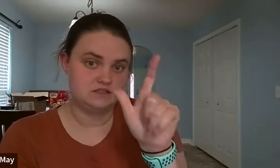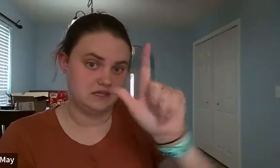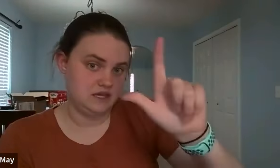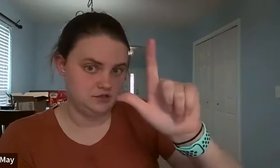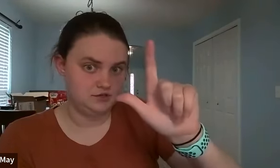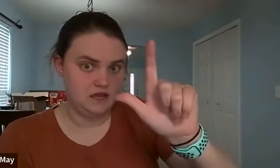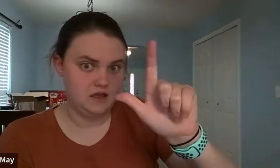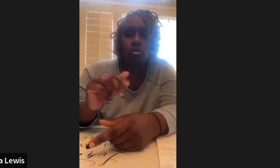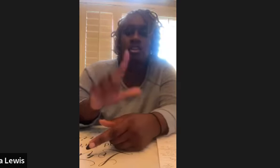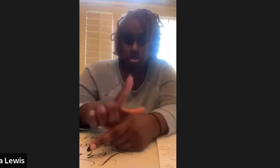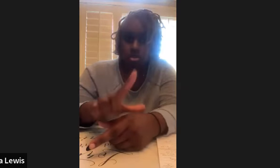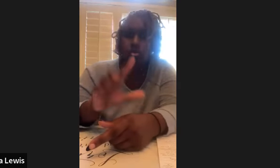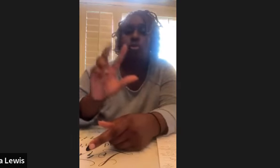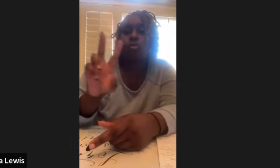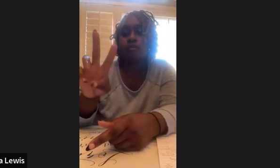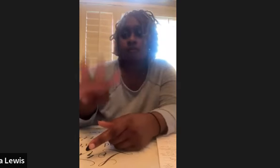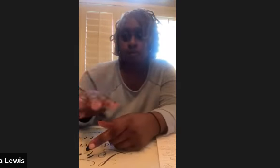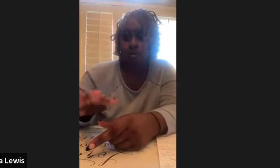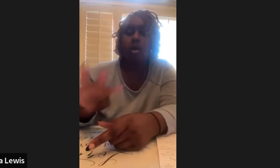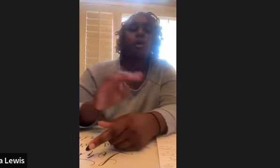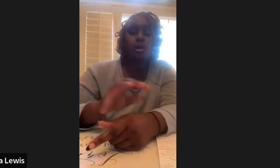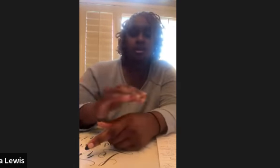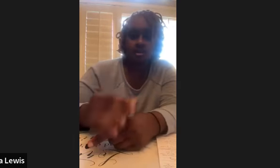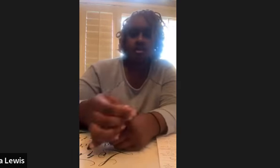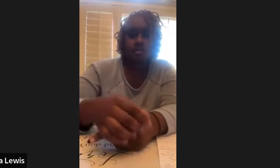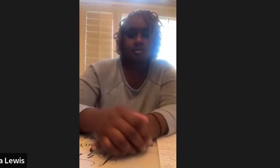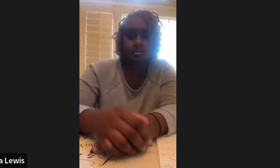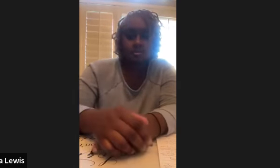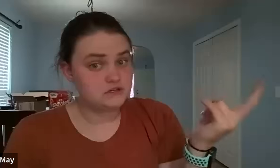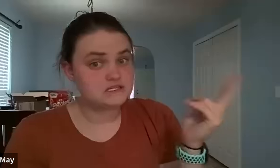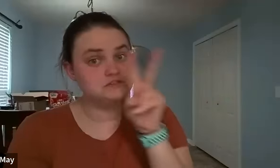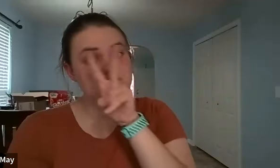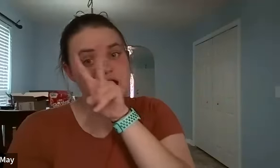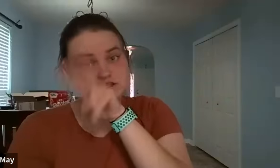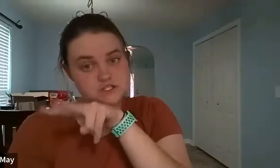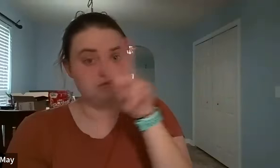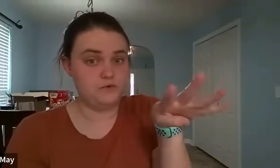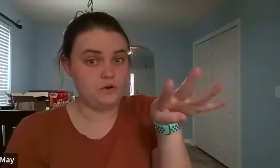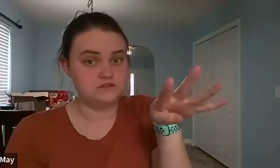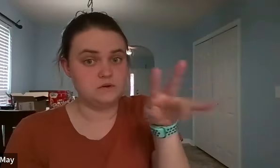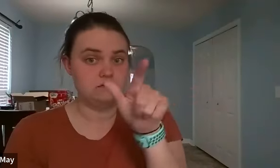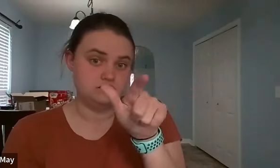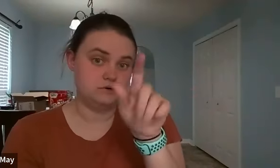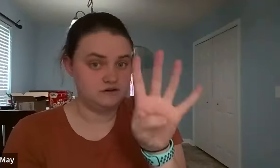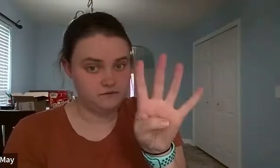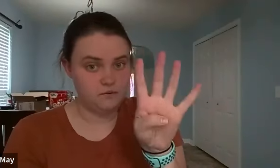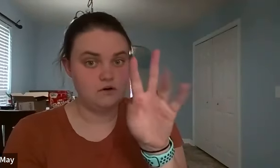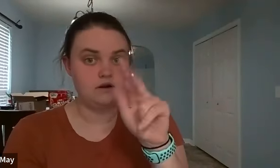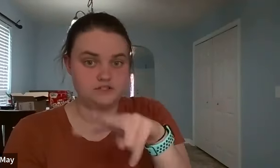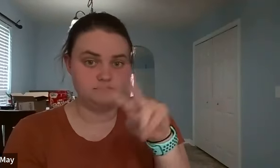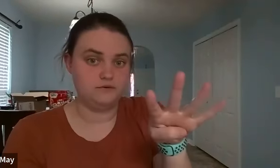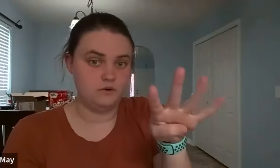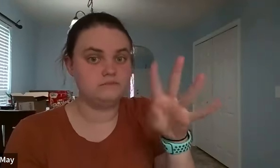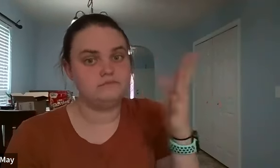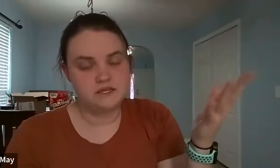like you do 2, 4. Okay. but you can still do that 2, 4 as well. 24 Okay. or 2. Either